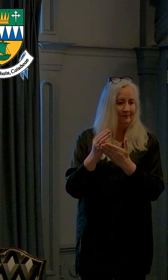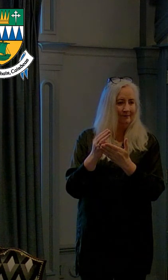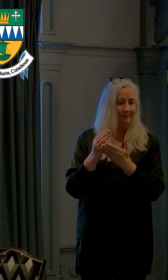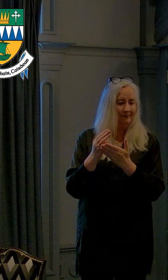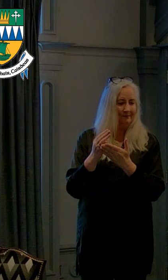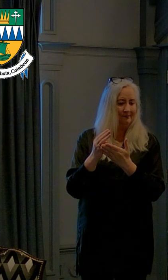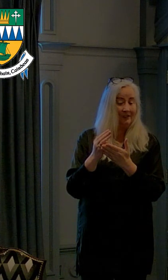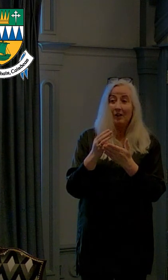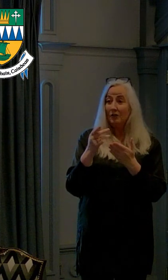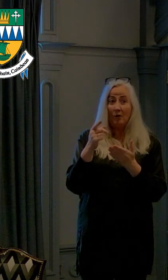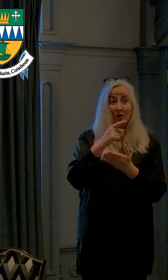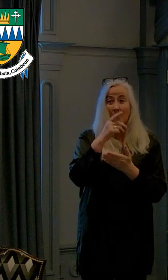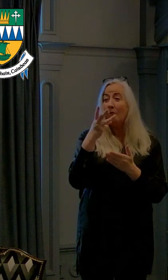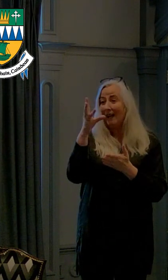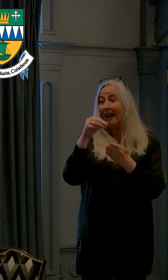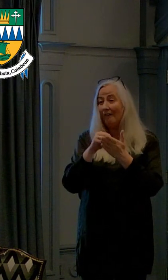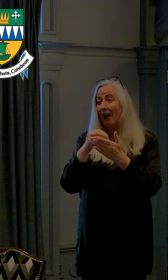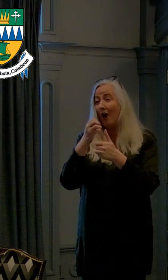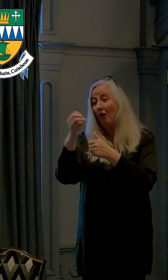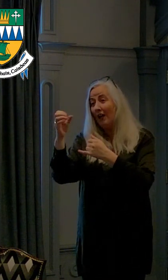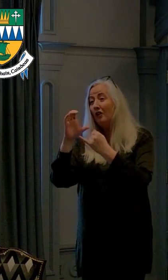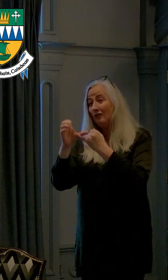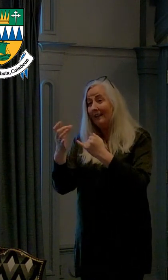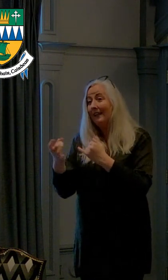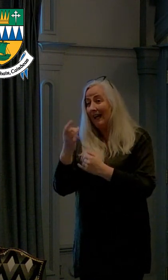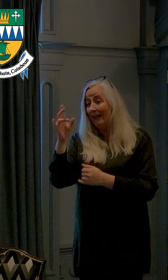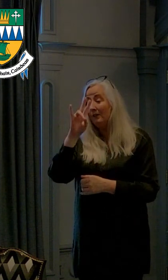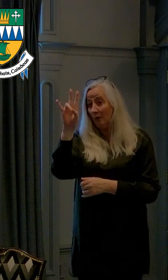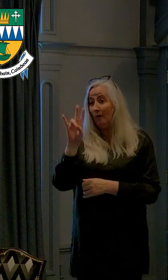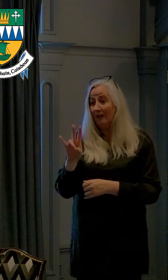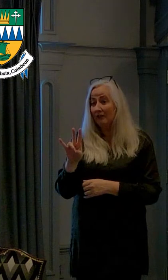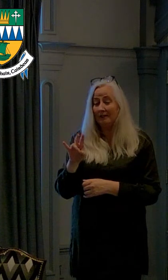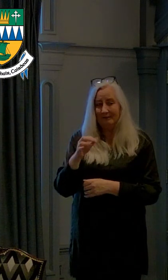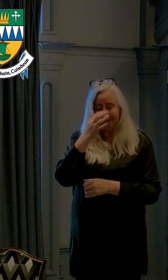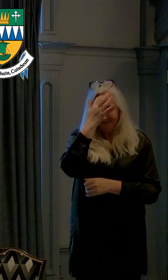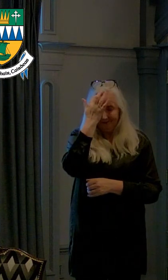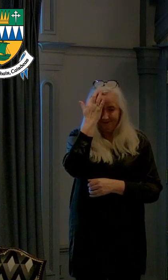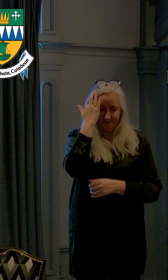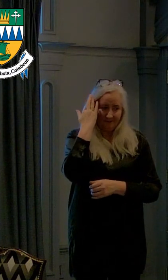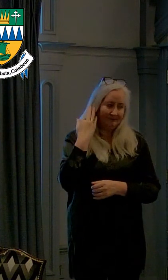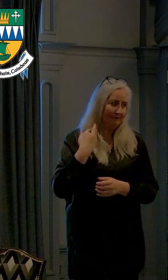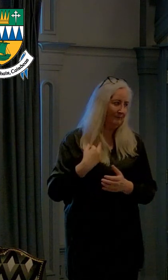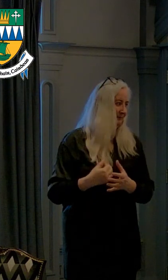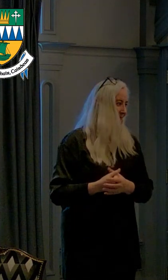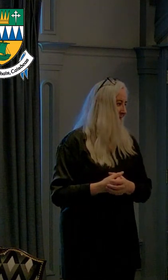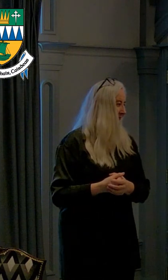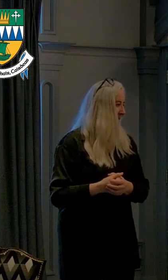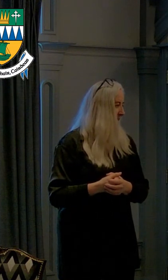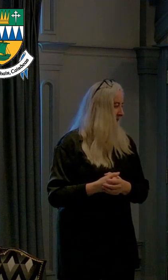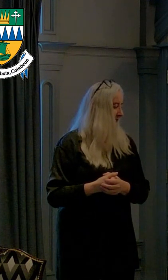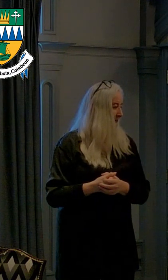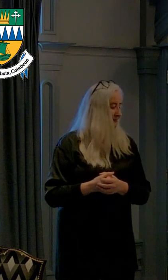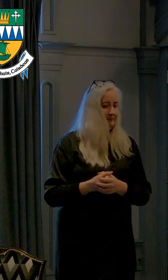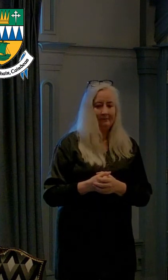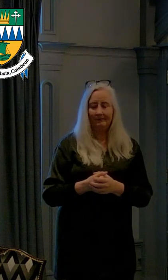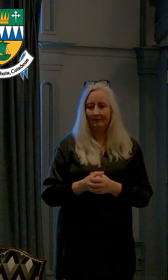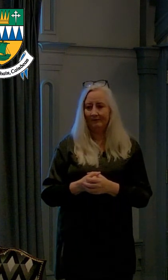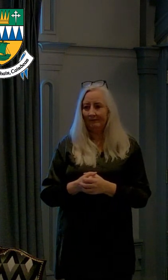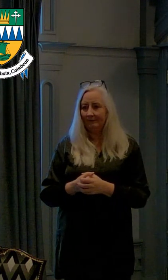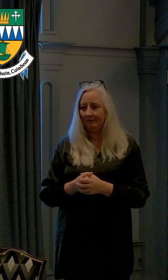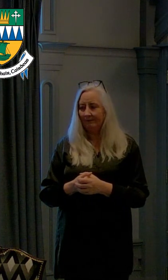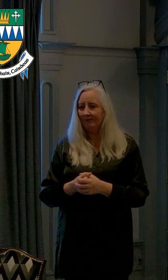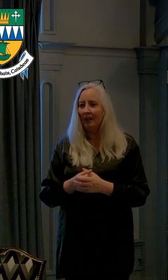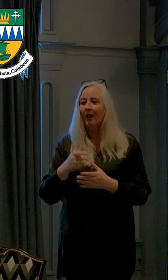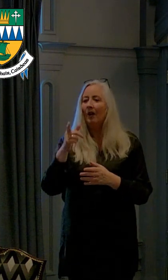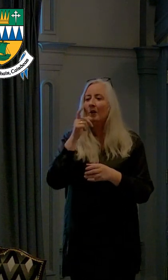opportunity for questions. So the next part of this afternoon's session, we're looking at the whole area of active citizenship, engagement and participation. And